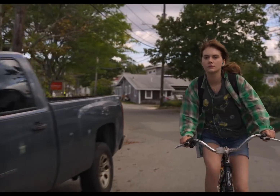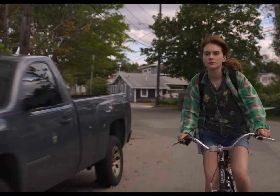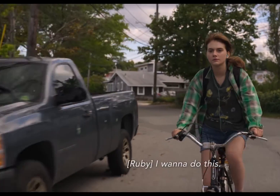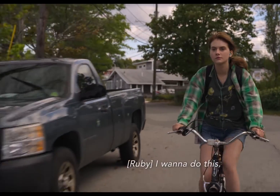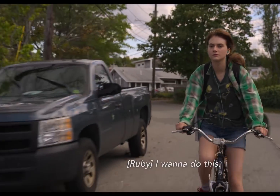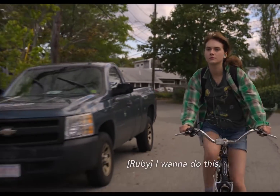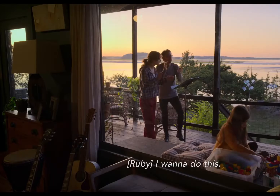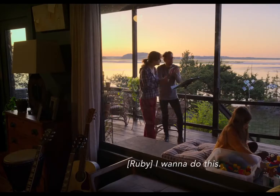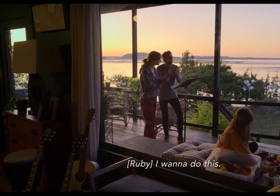I want to do this.